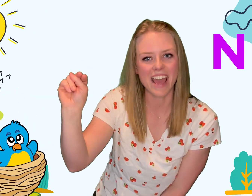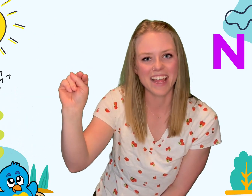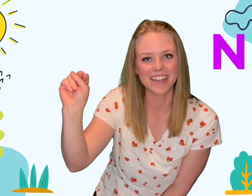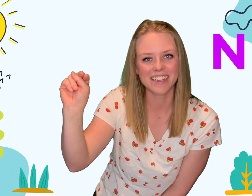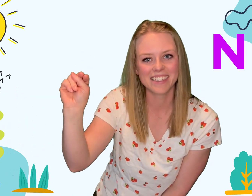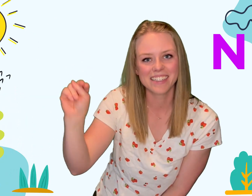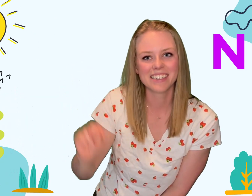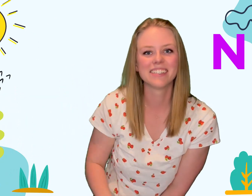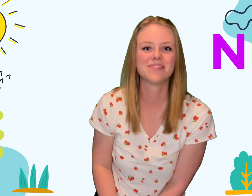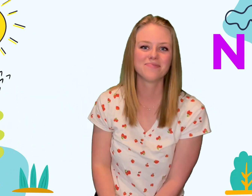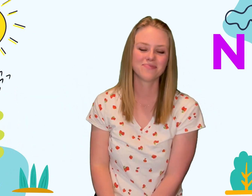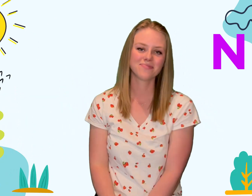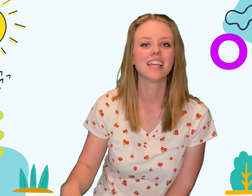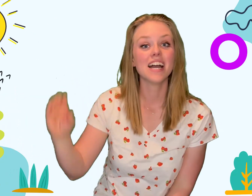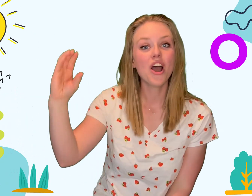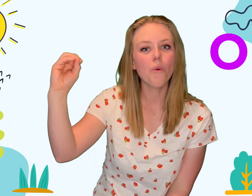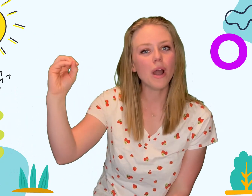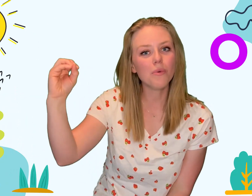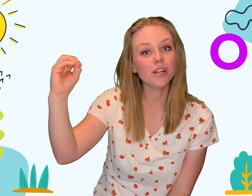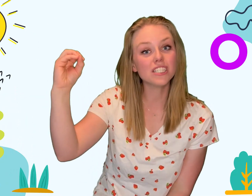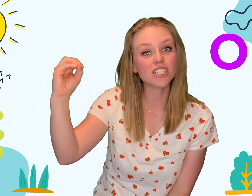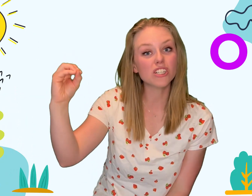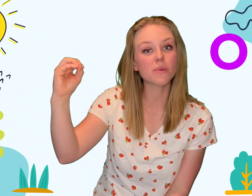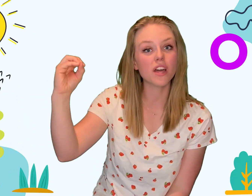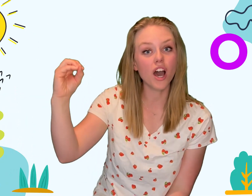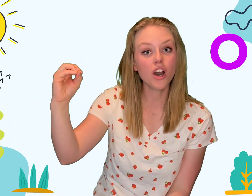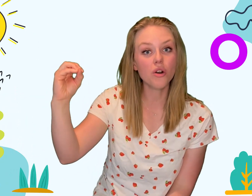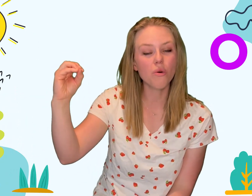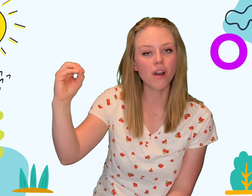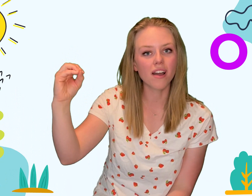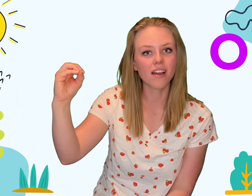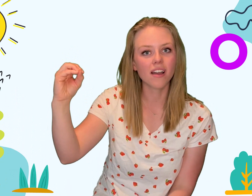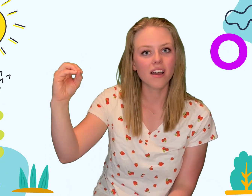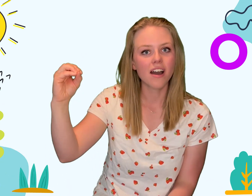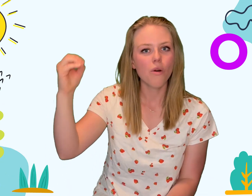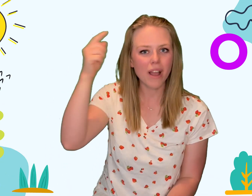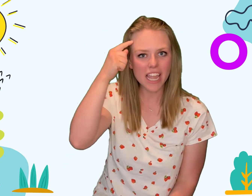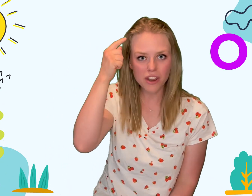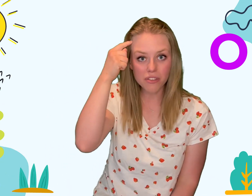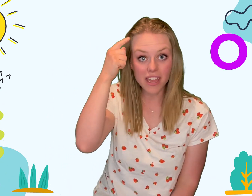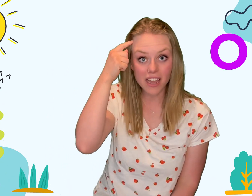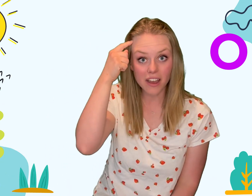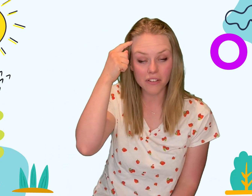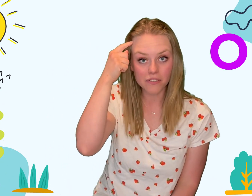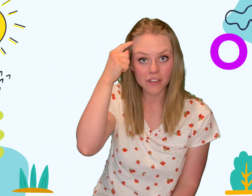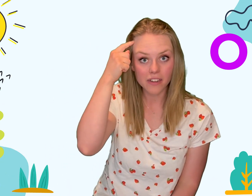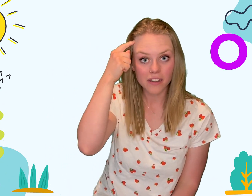N. What word starts with O? What can you think of?